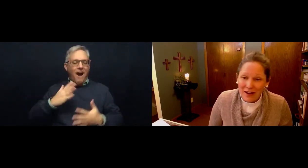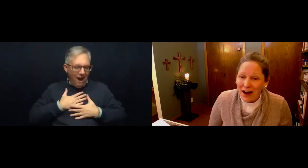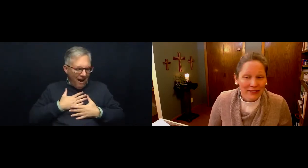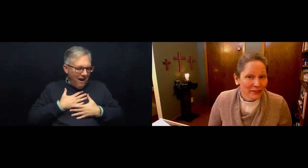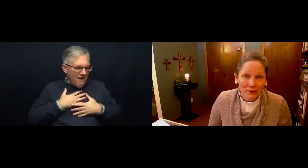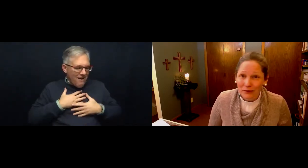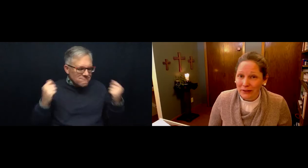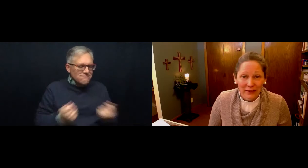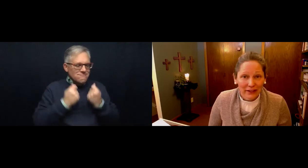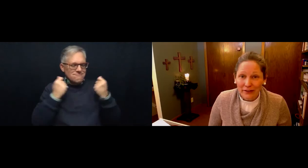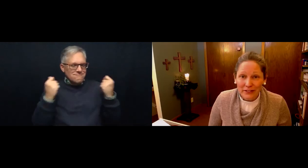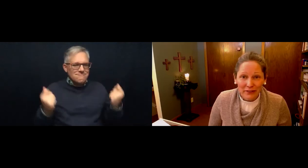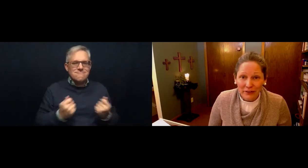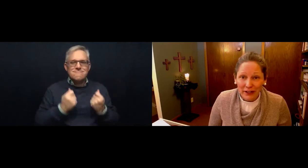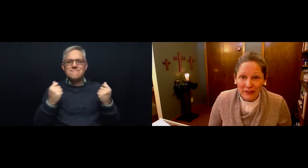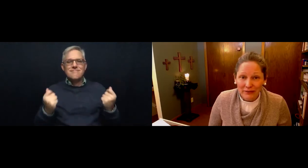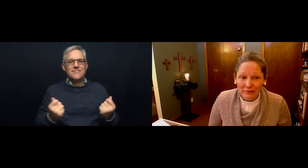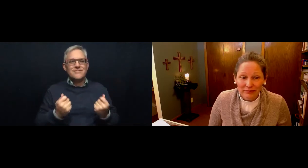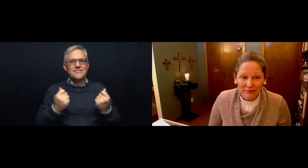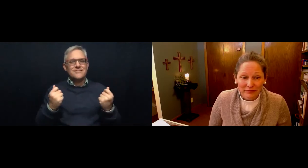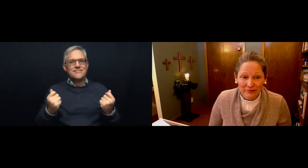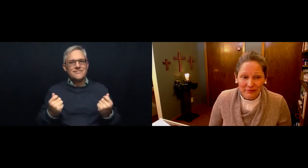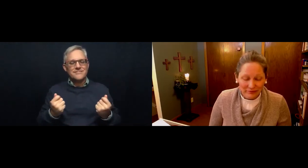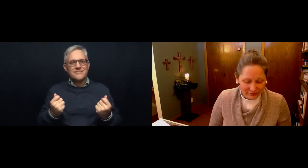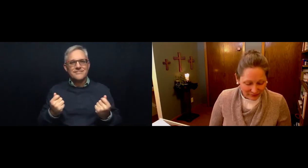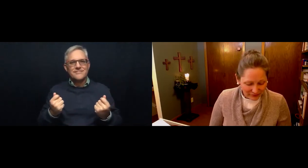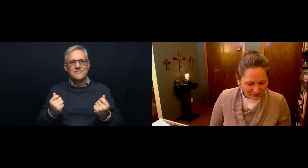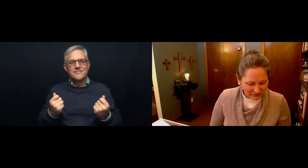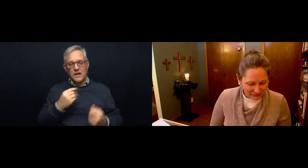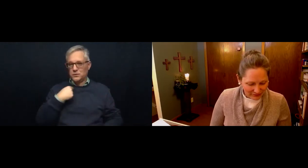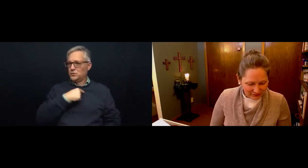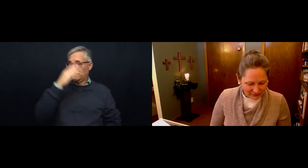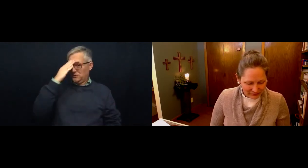are not alone in our suffering.